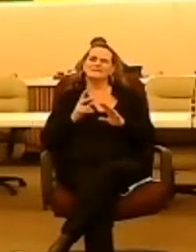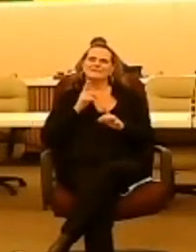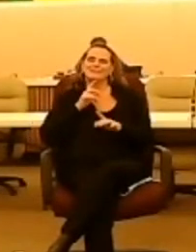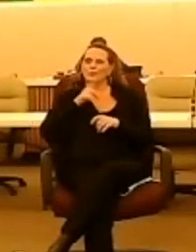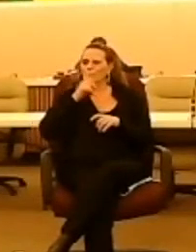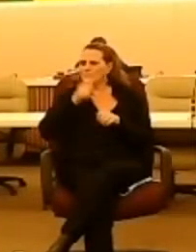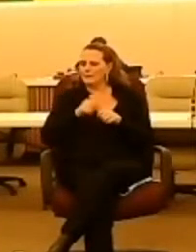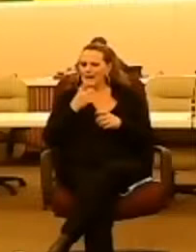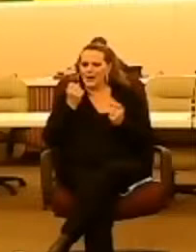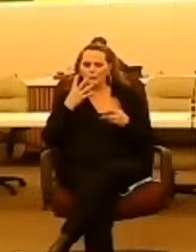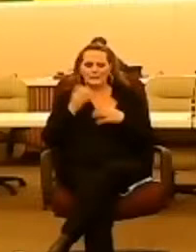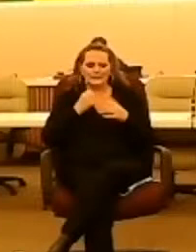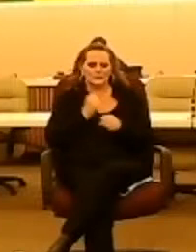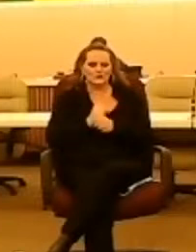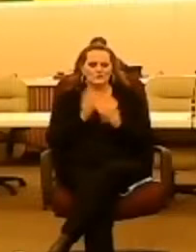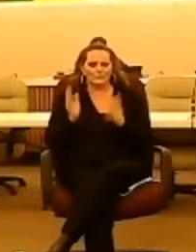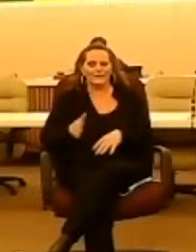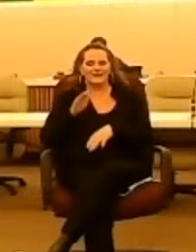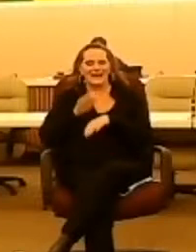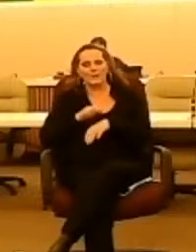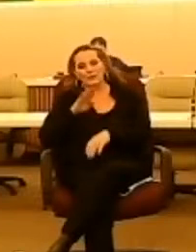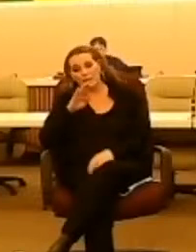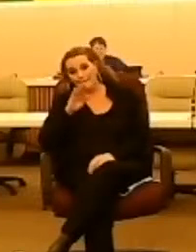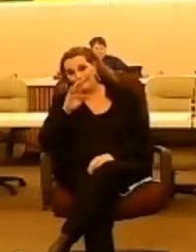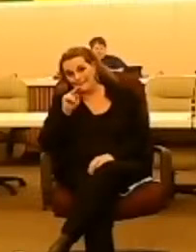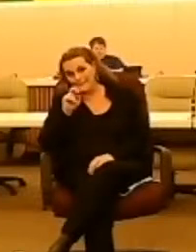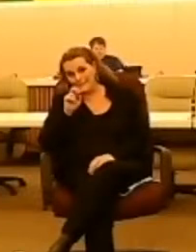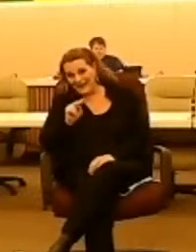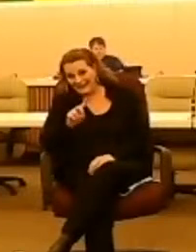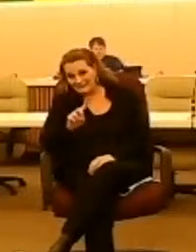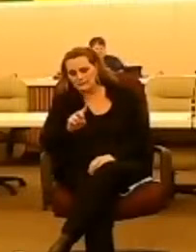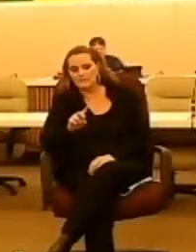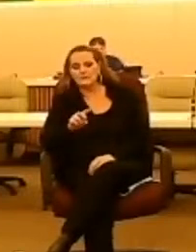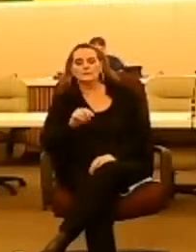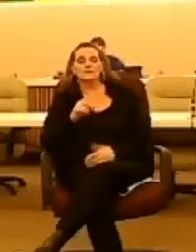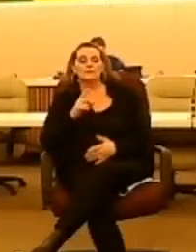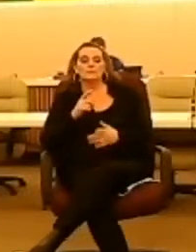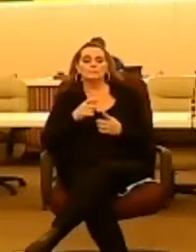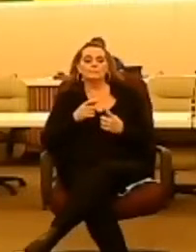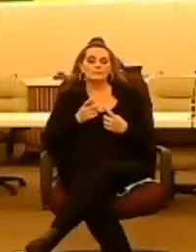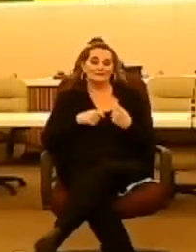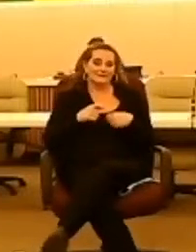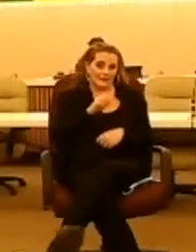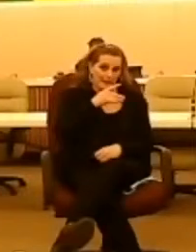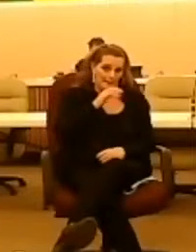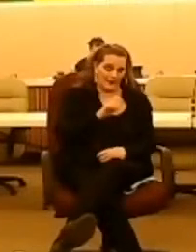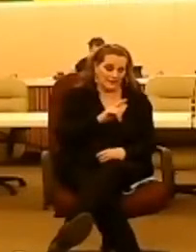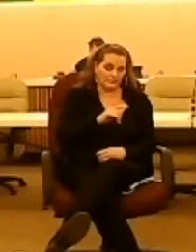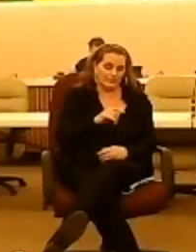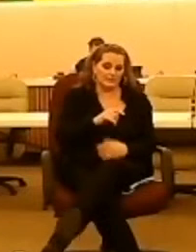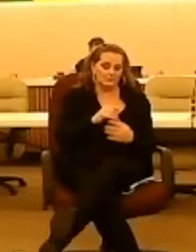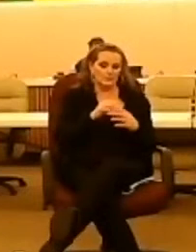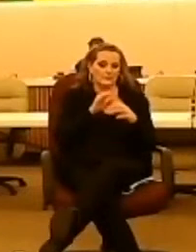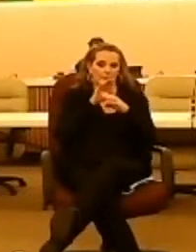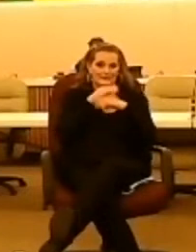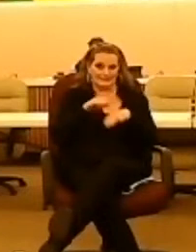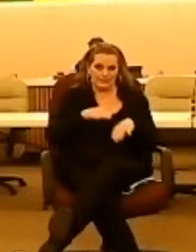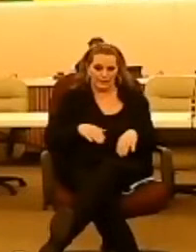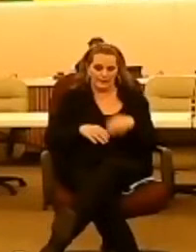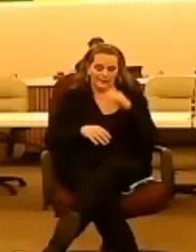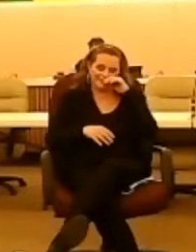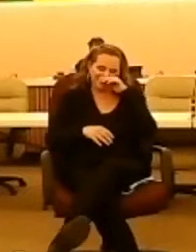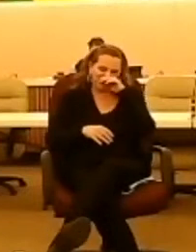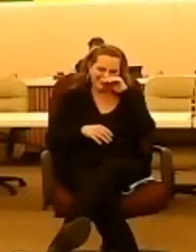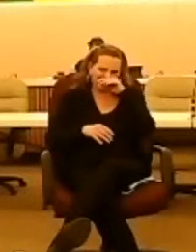how many years are left on the bond. Instead of that bond, cost of that bond being broken up just over